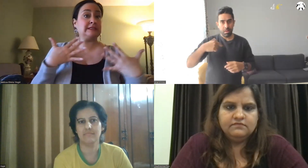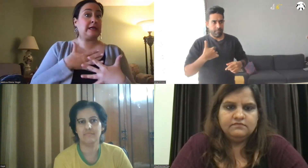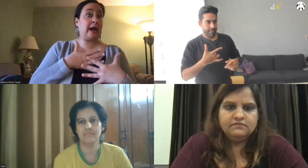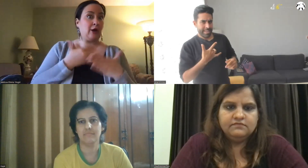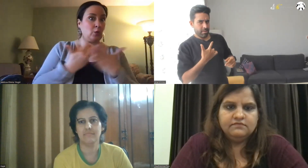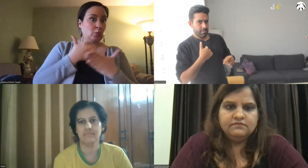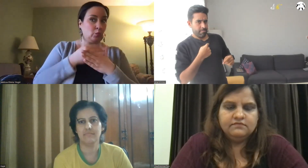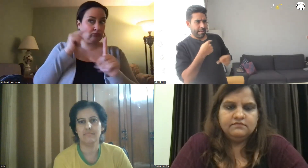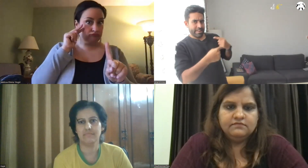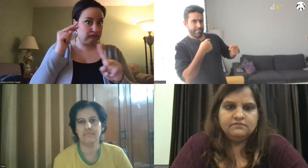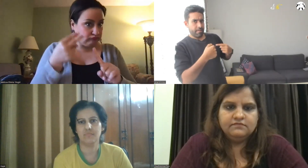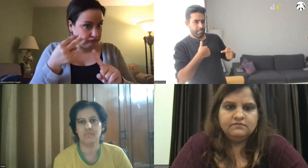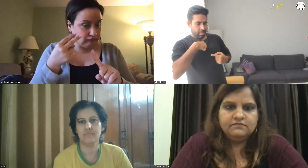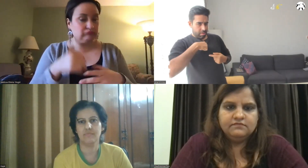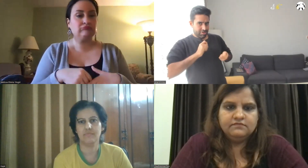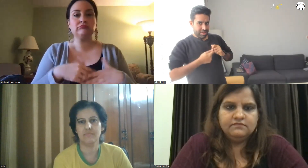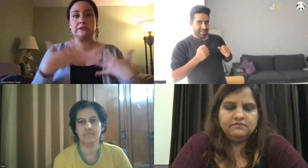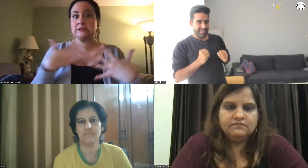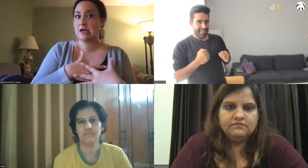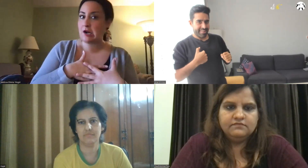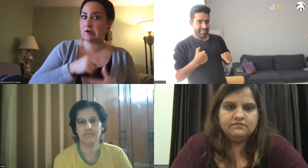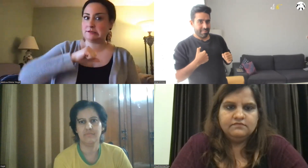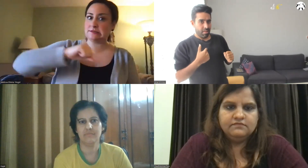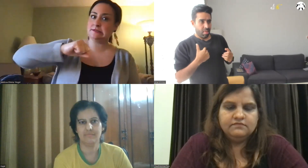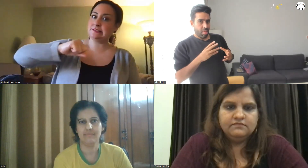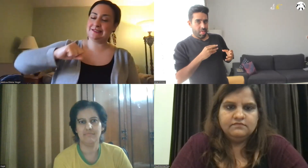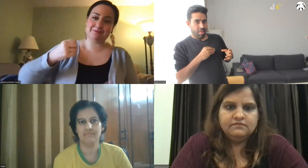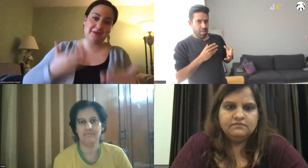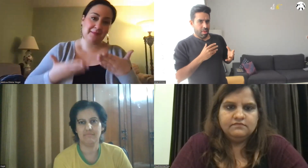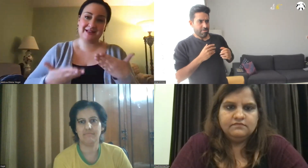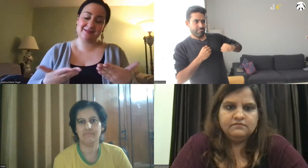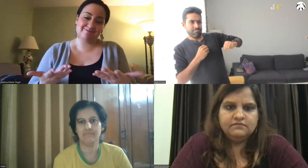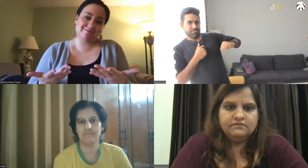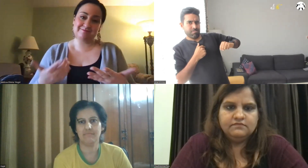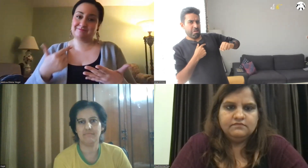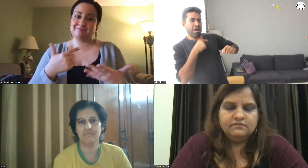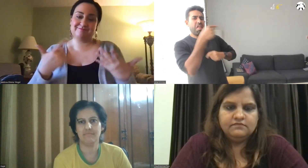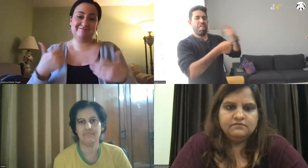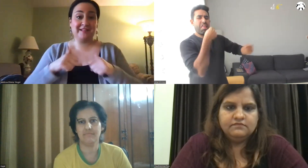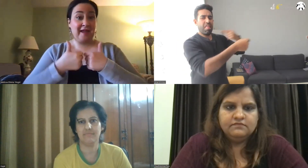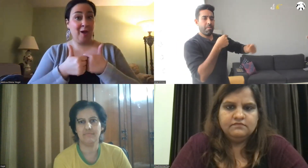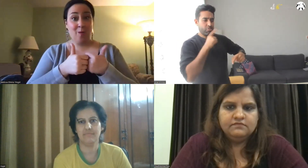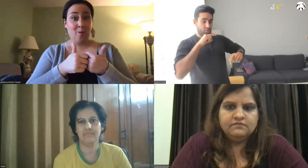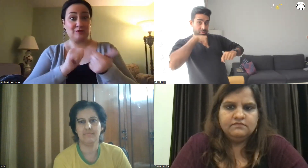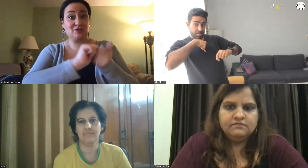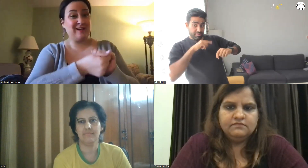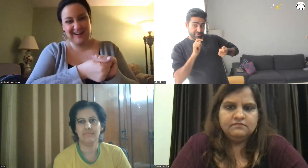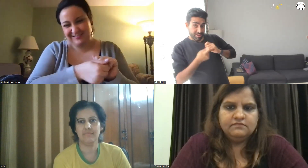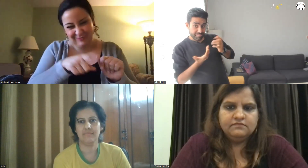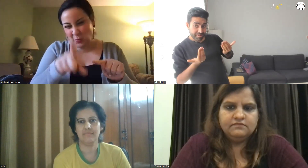these negativity, it actually stems from the fact they themselves are not able to change. They